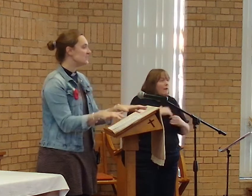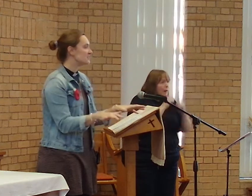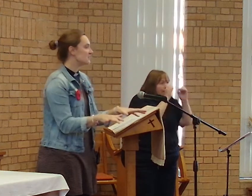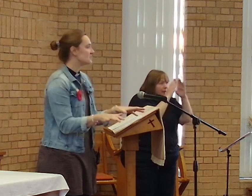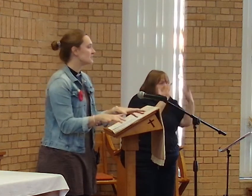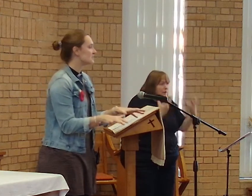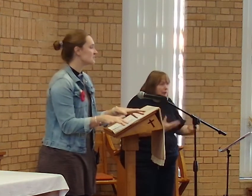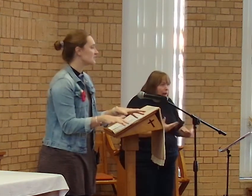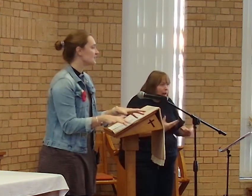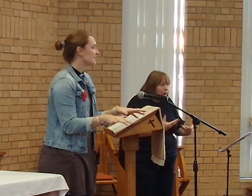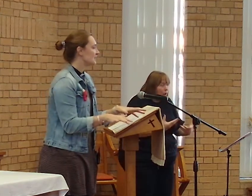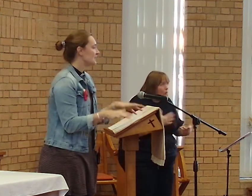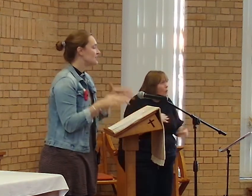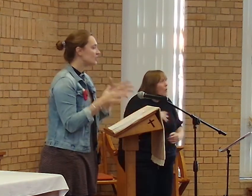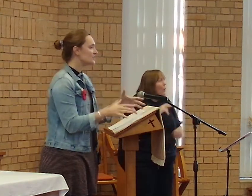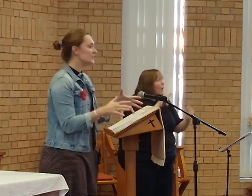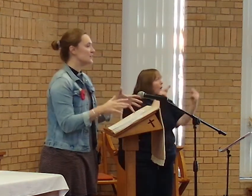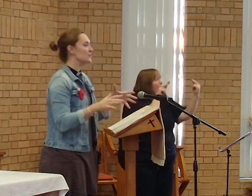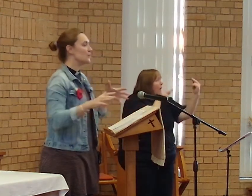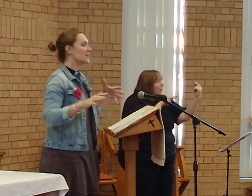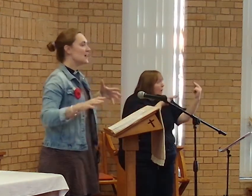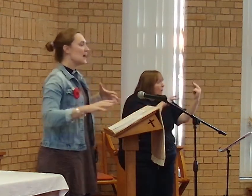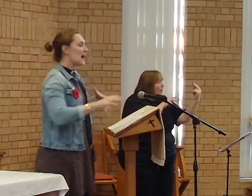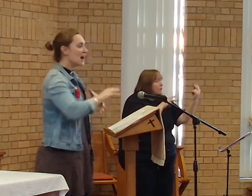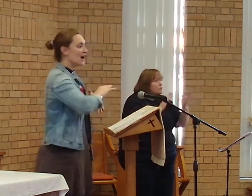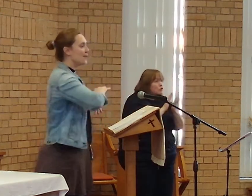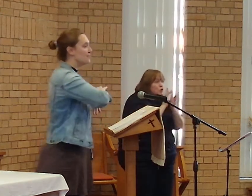hearing Jesus, just you